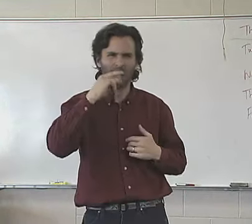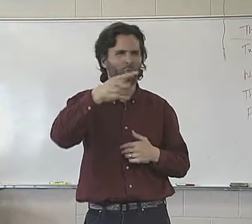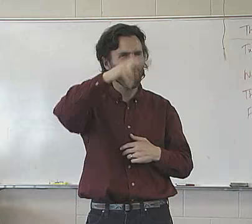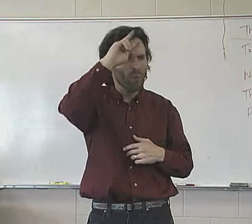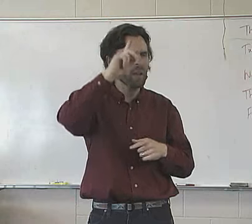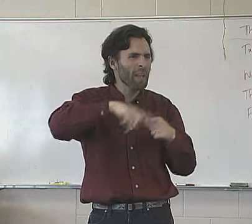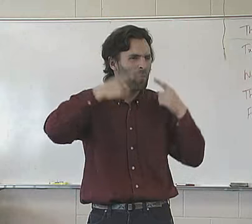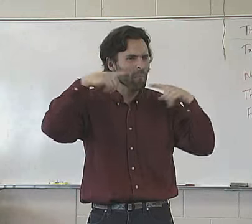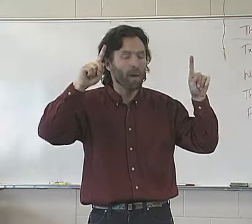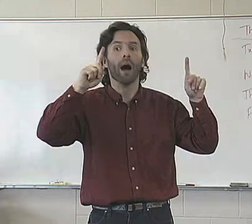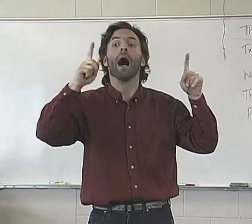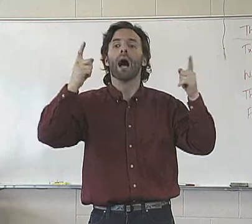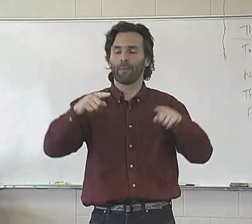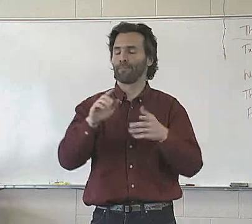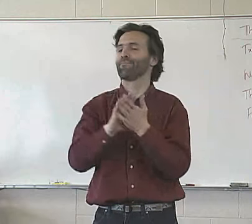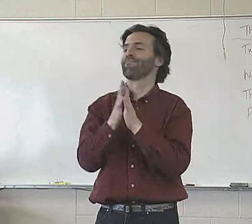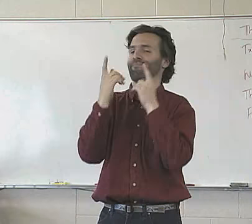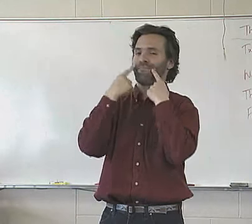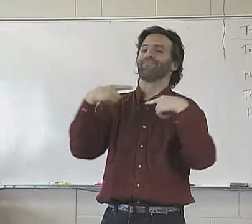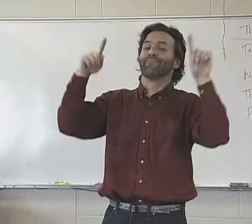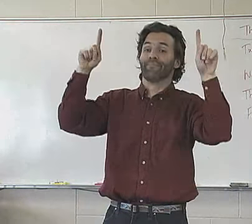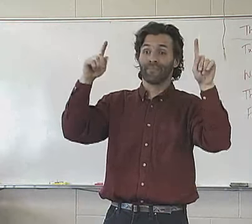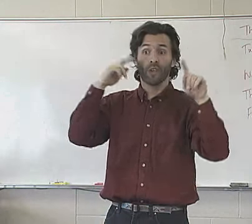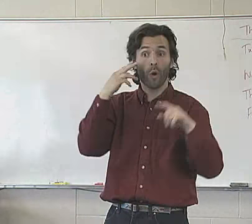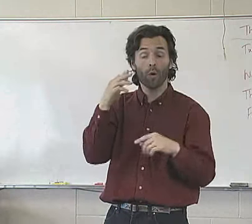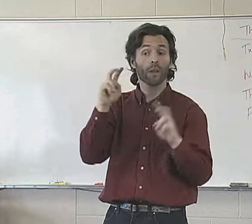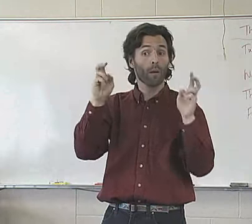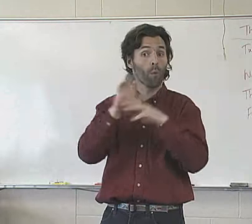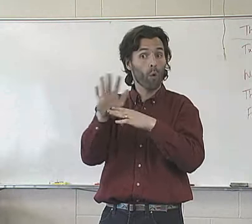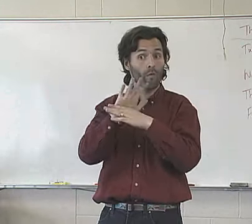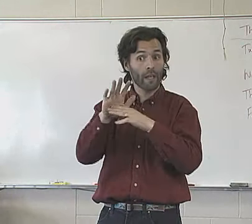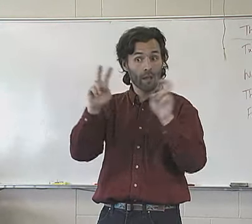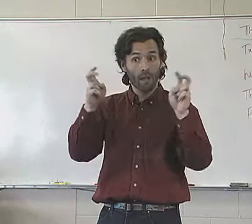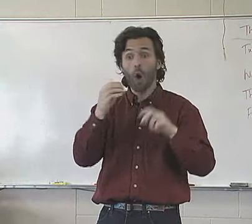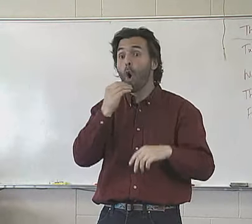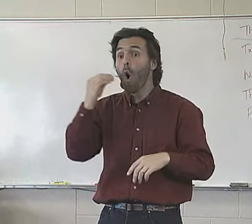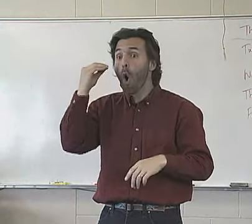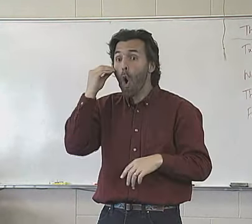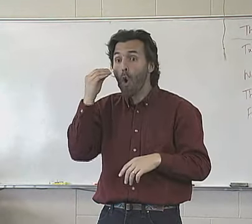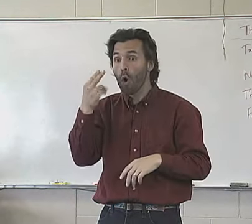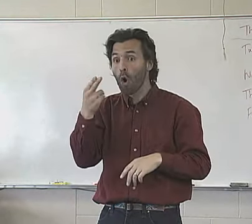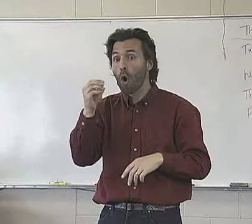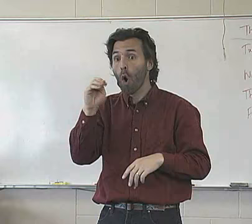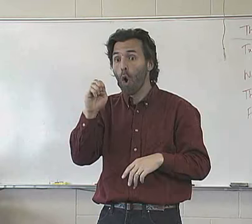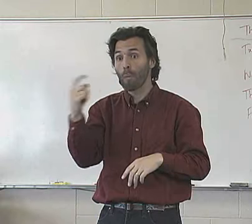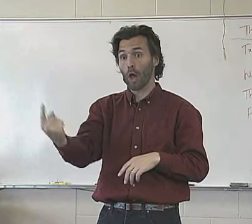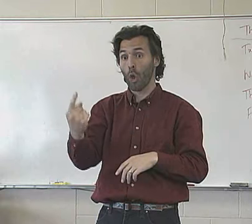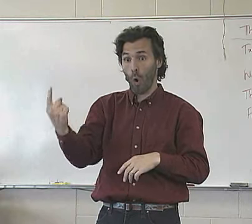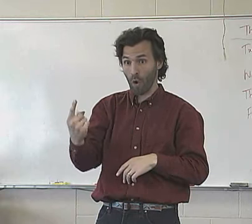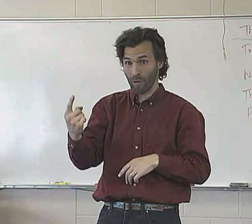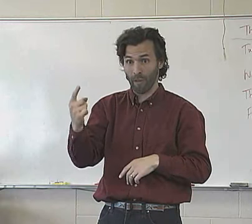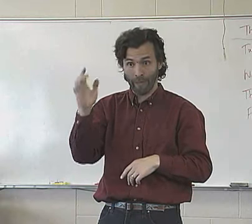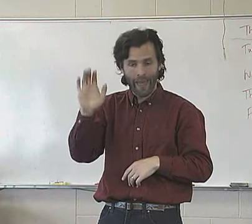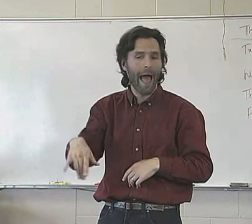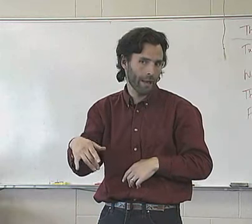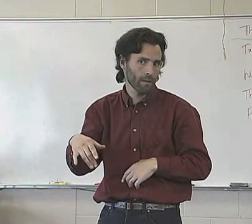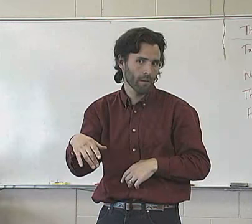Turns out to be the hero, just like in Home Alone, right? Home Alone is a modern fairy tale, very much so. That's why it